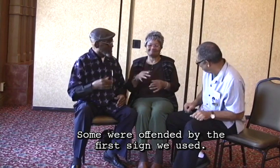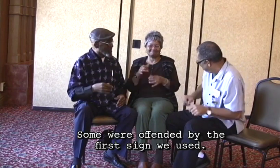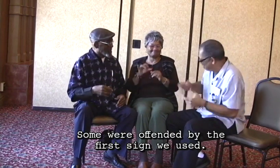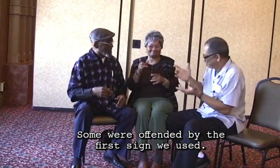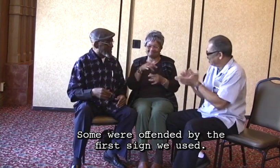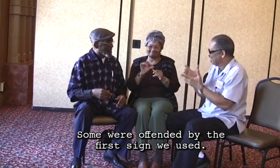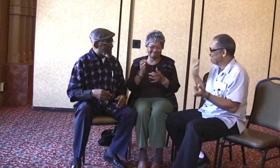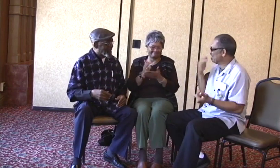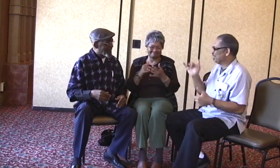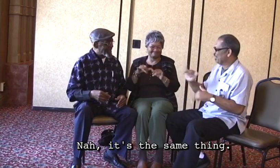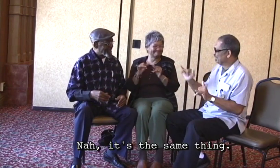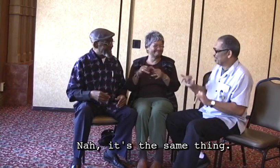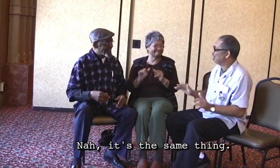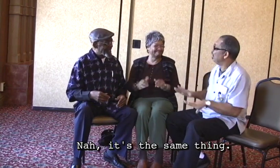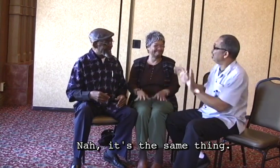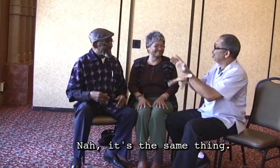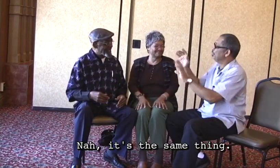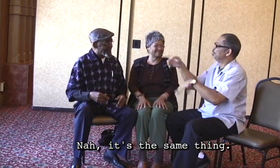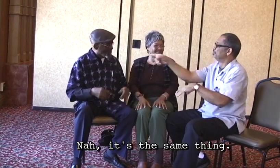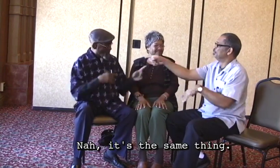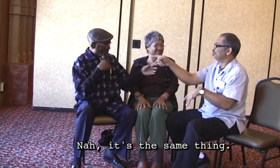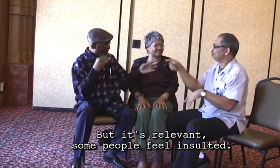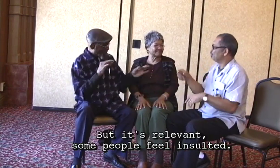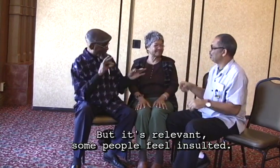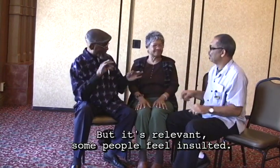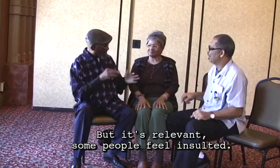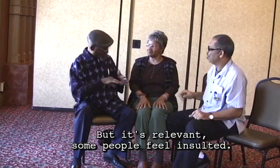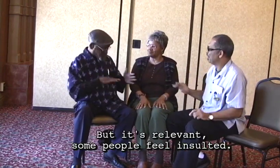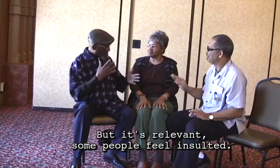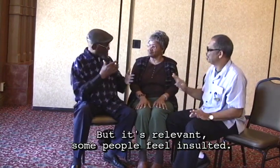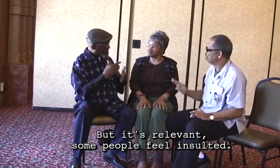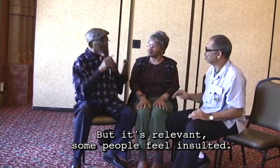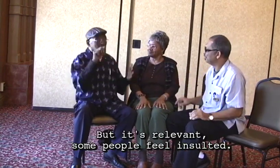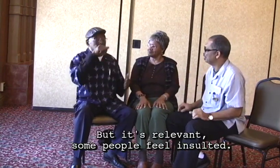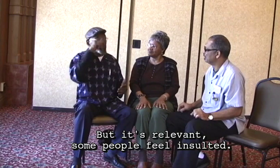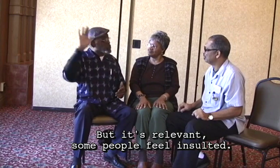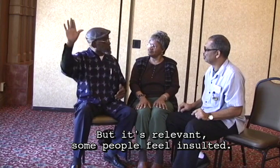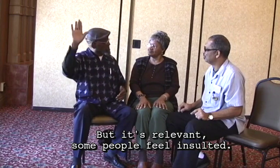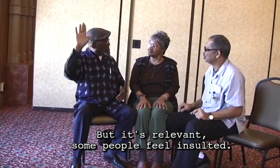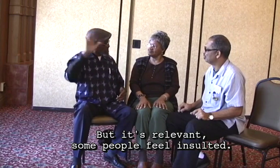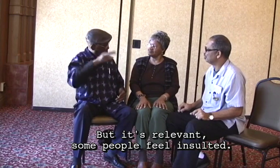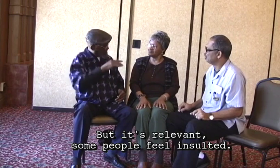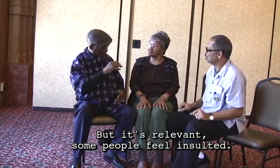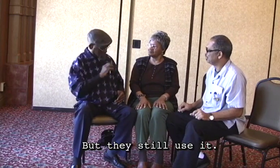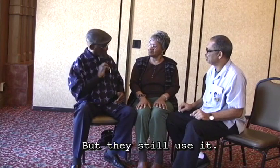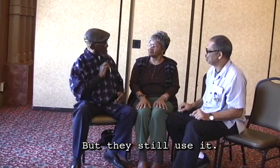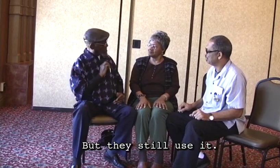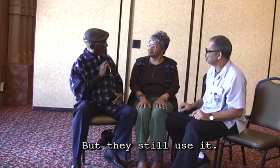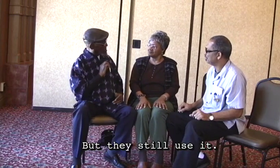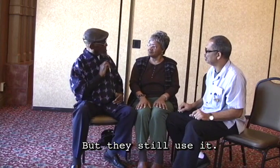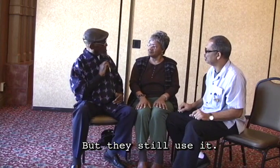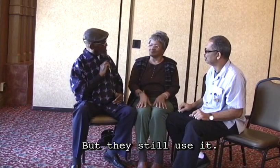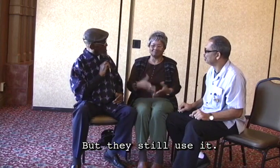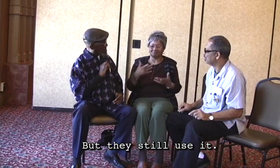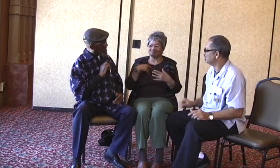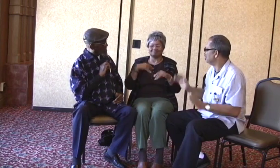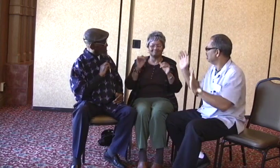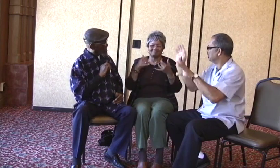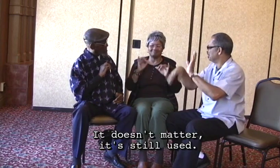first sign we used. That's the same thing. But it's relevant. Some people feel insulted. But they still use It doesn't it.